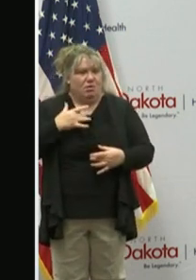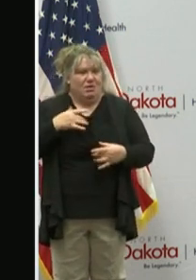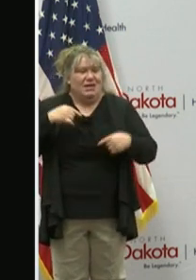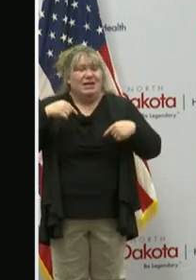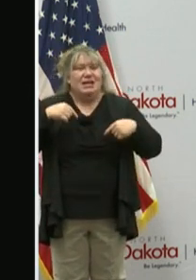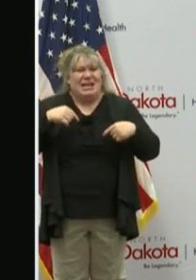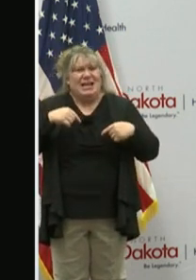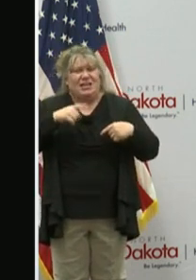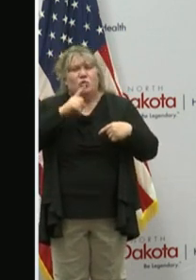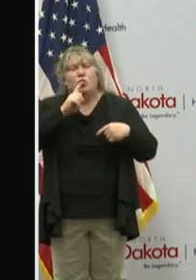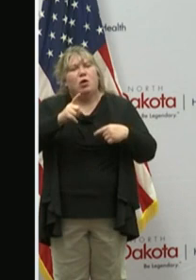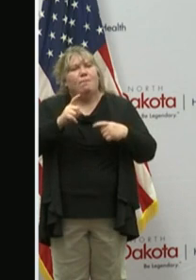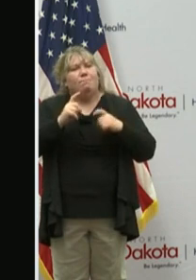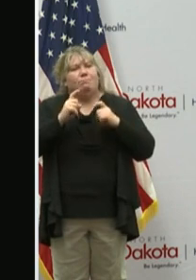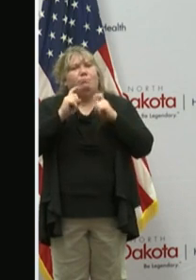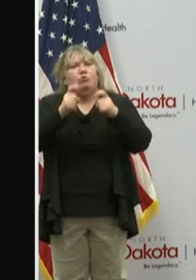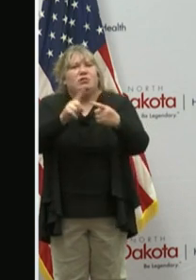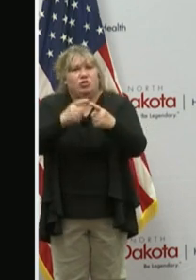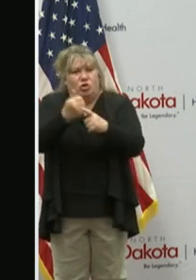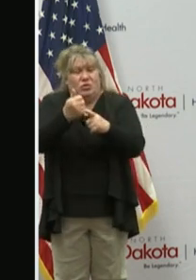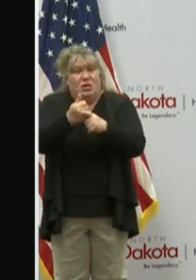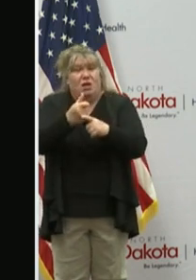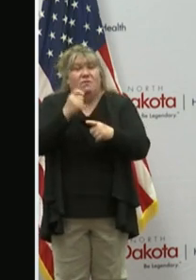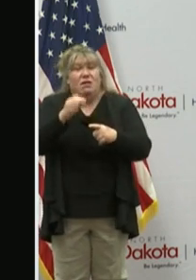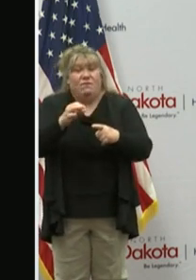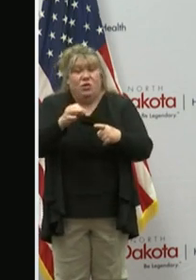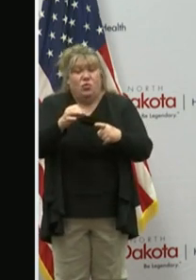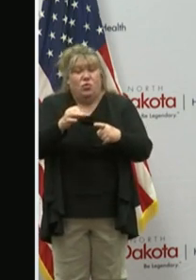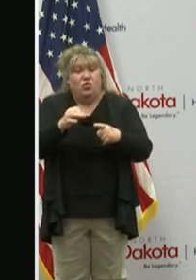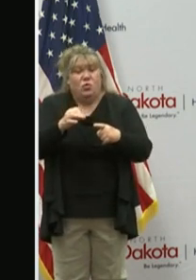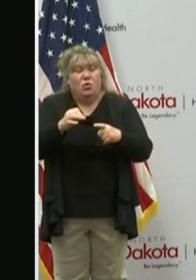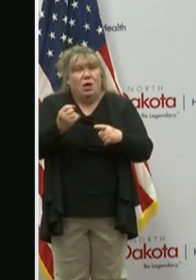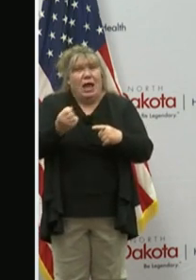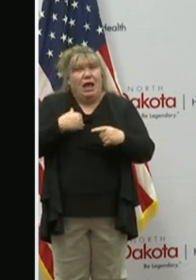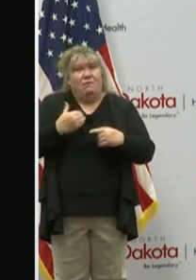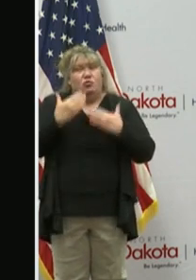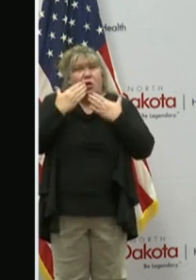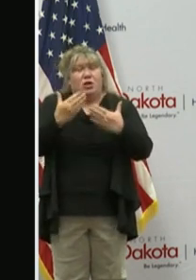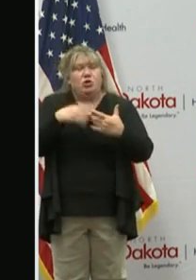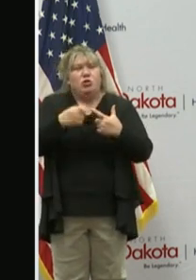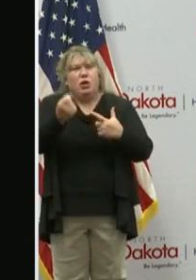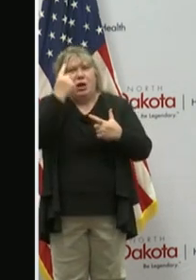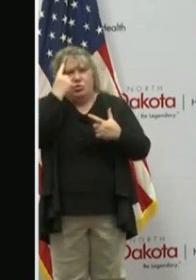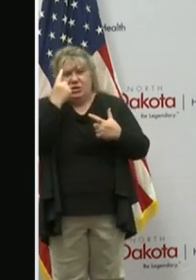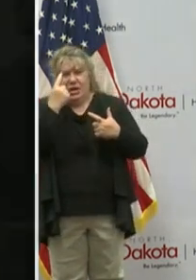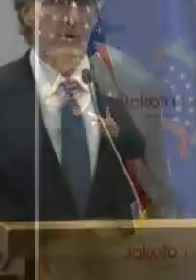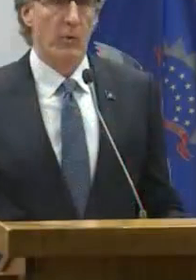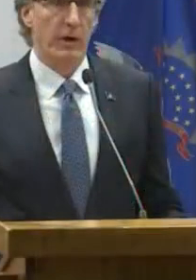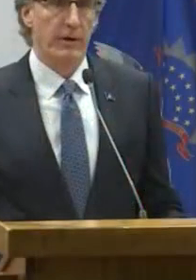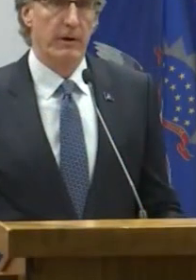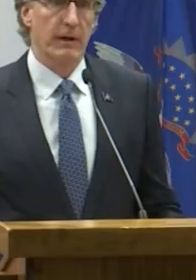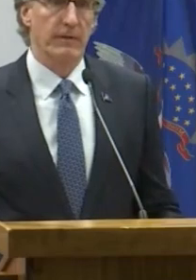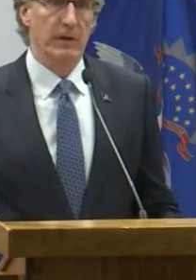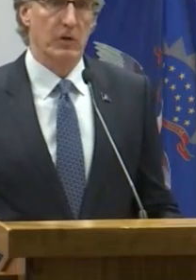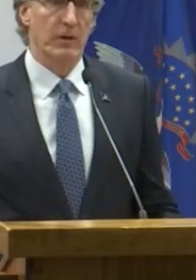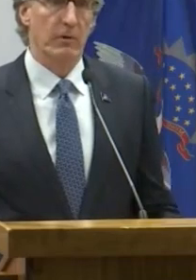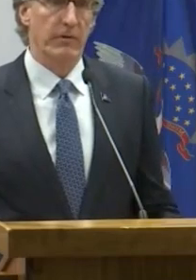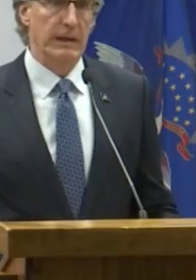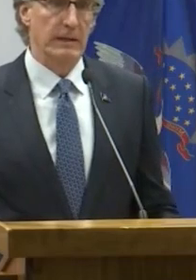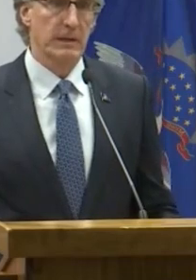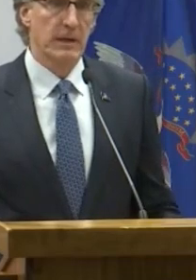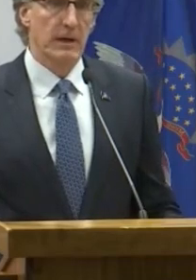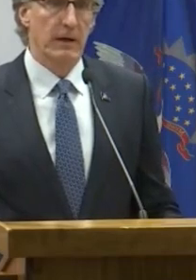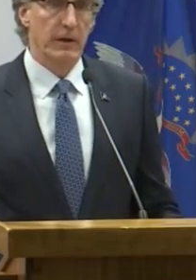to yourself, because the more present you are, you have an opportunity to understand and look at with awe and wonder at the